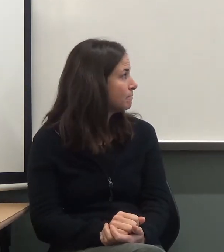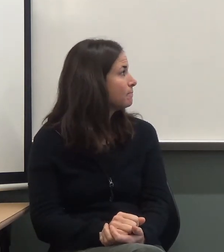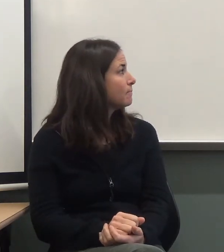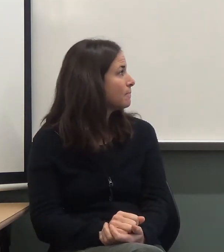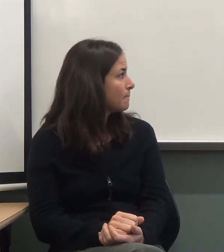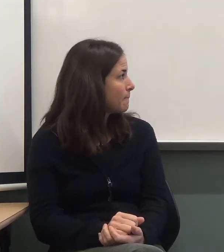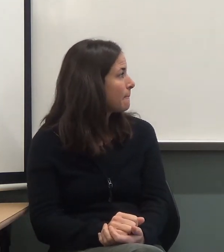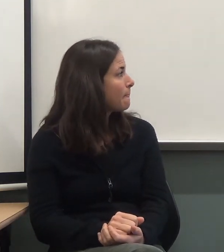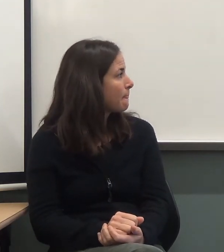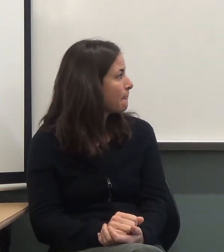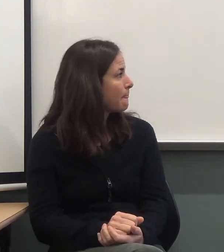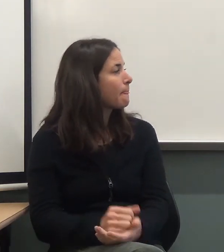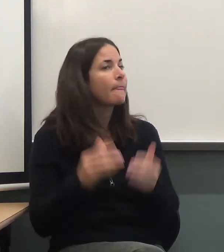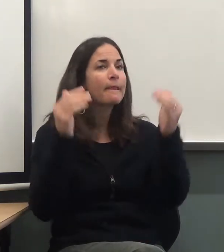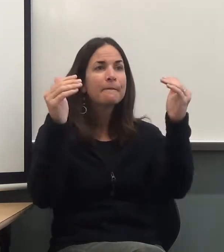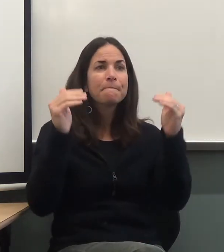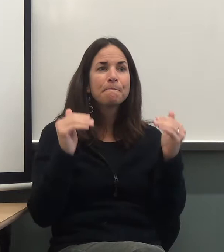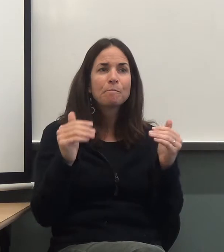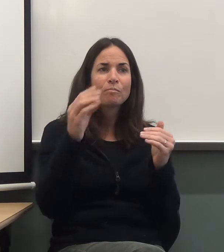Okay. And then we said there was a couple other parts of speech.